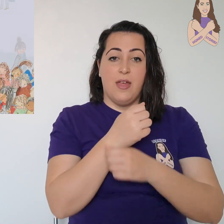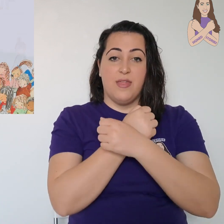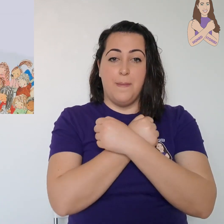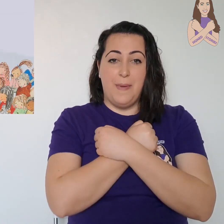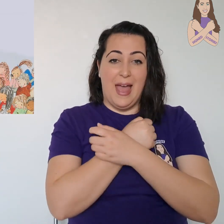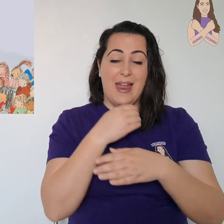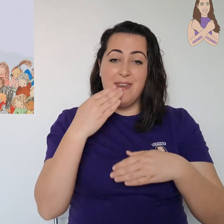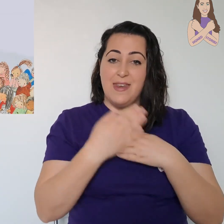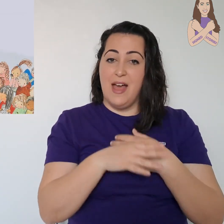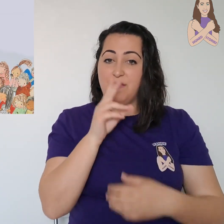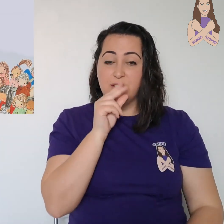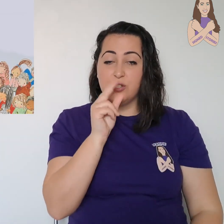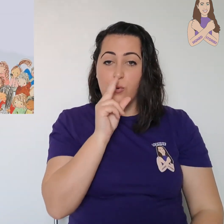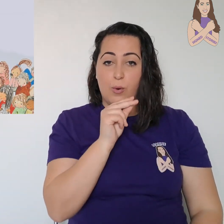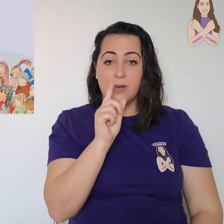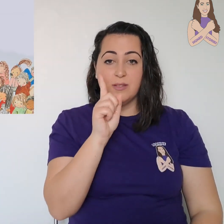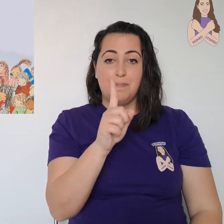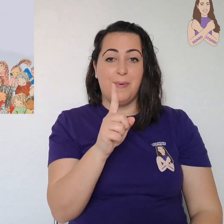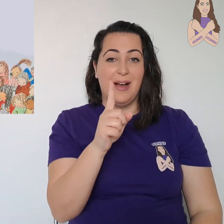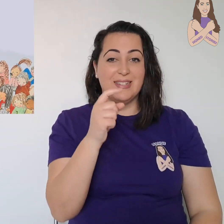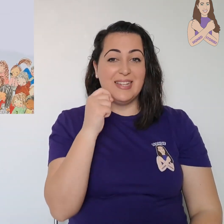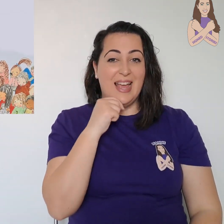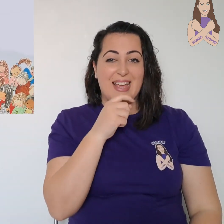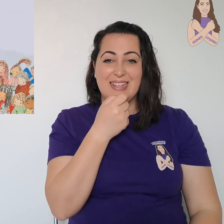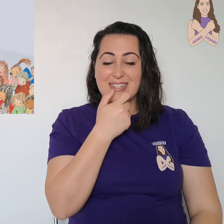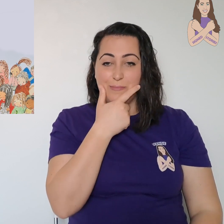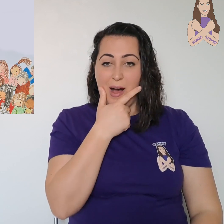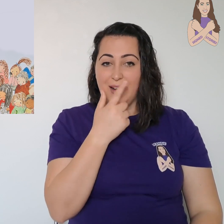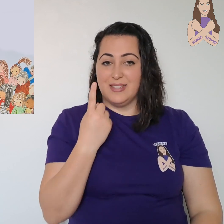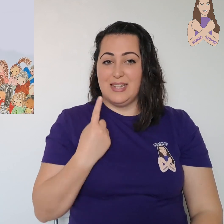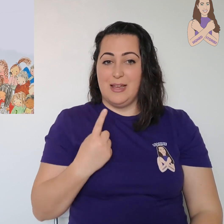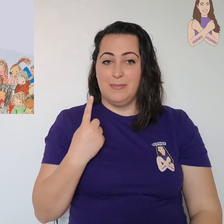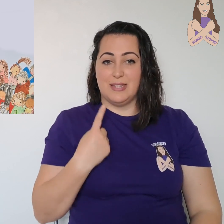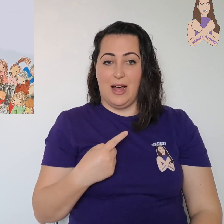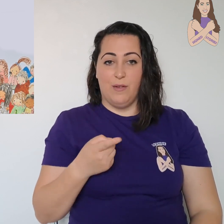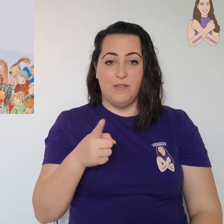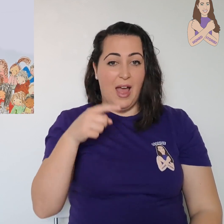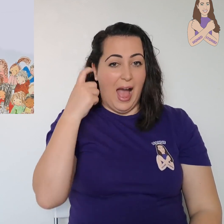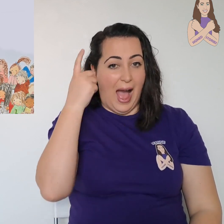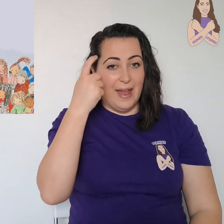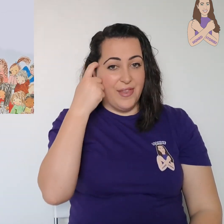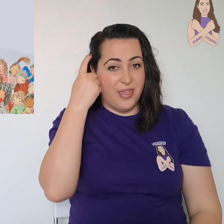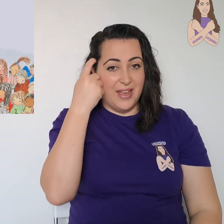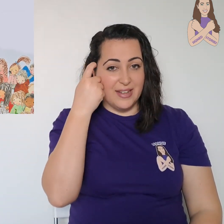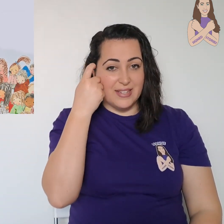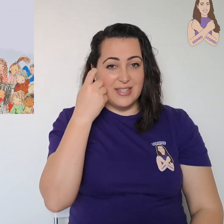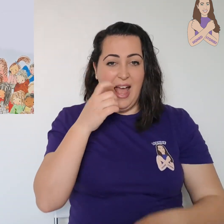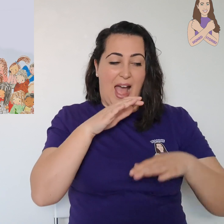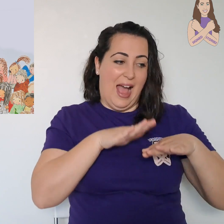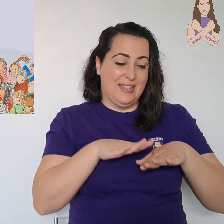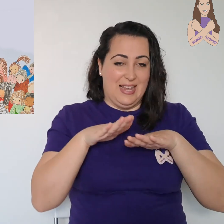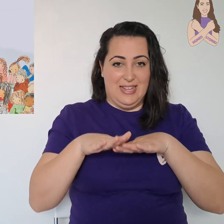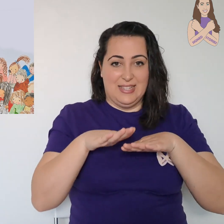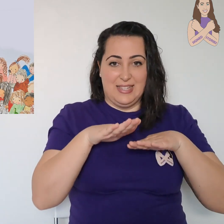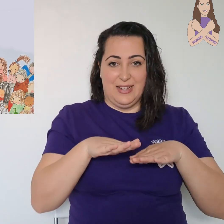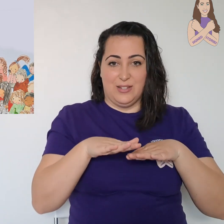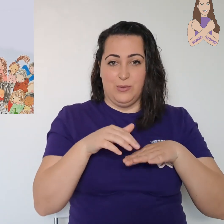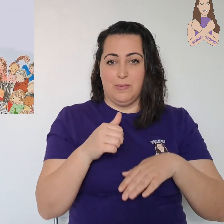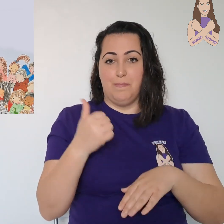The bear never talks, but he smiles to himself and thinks as he settles